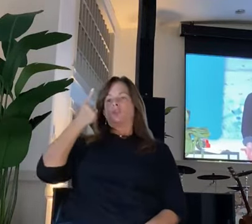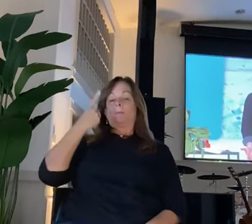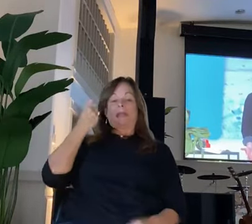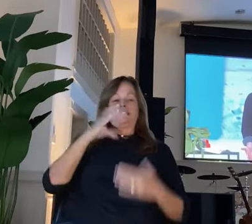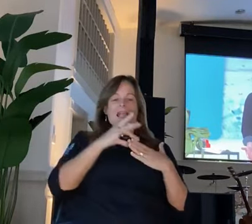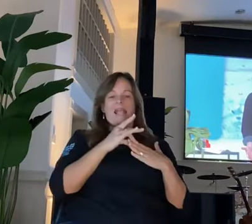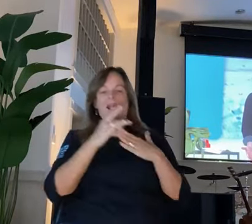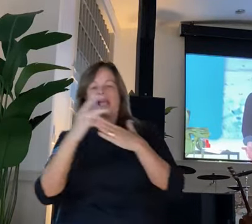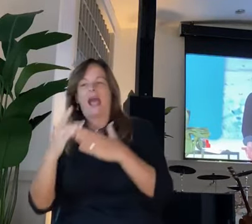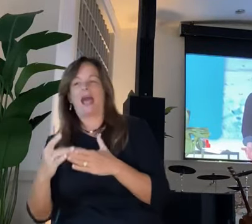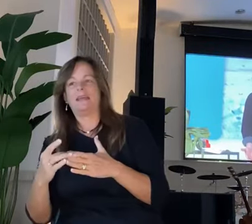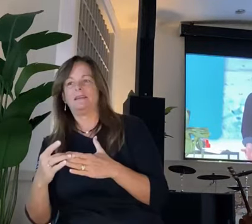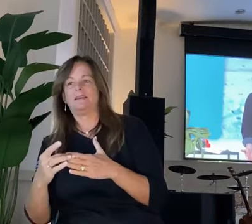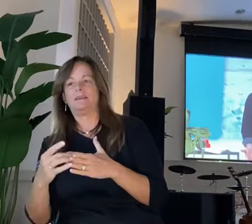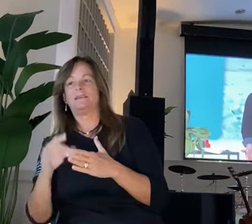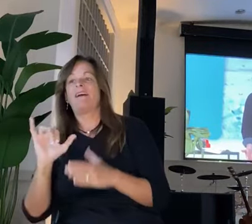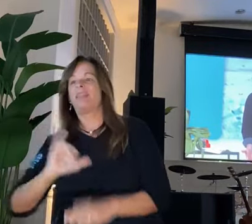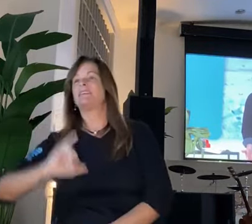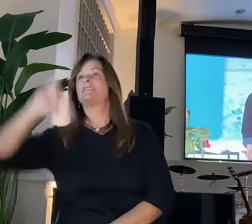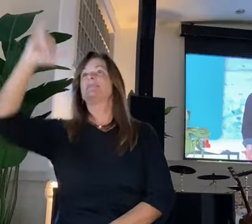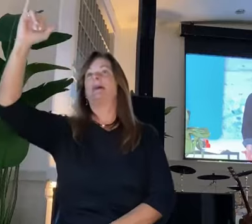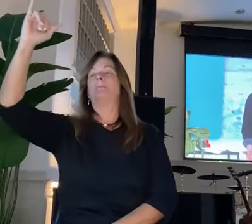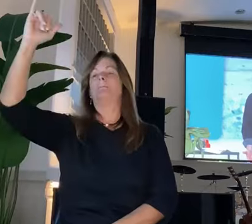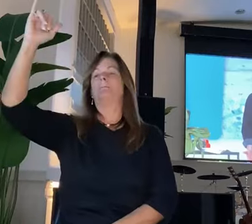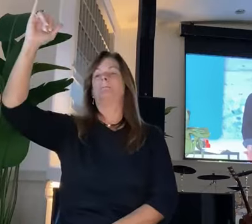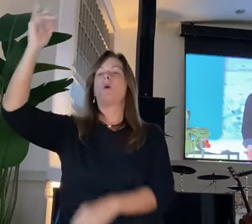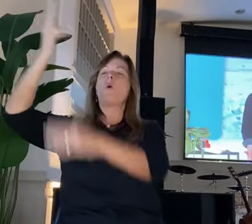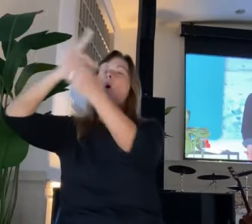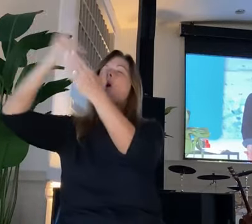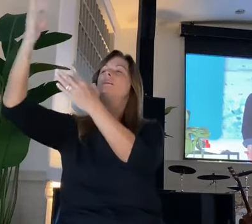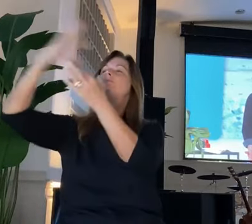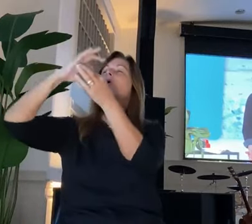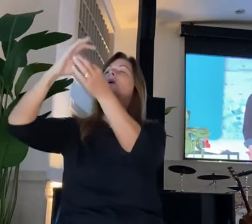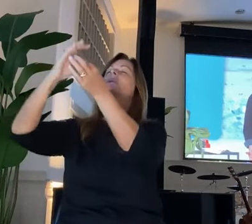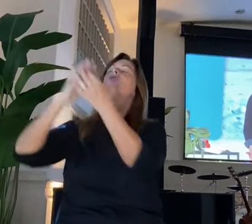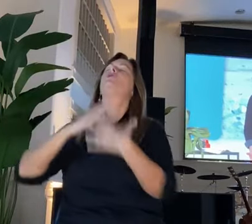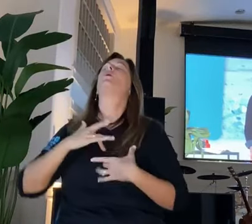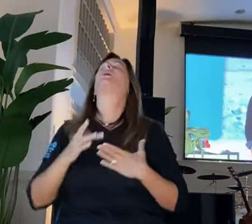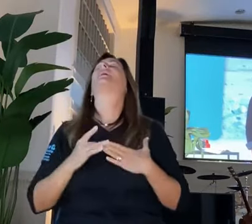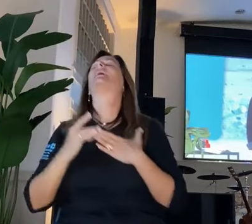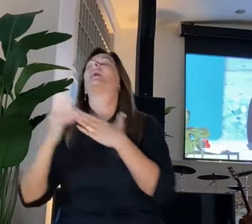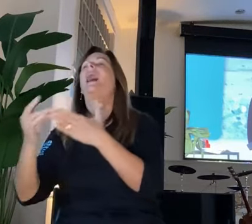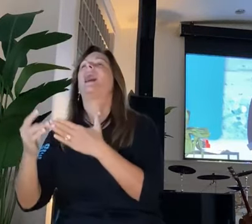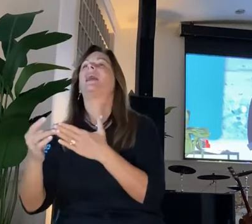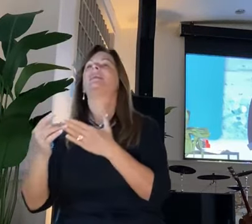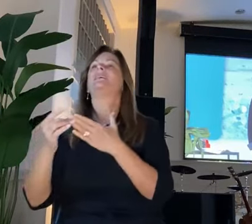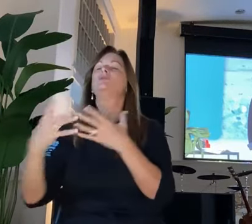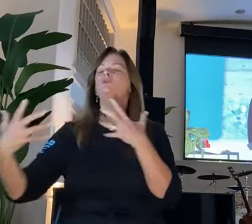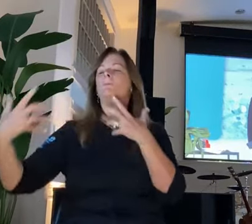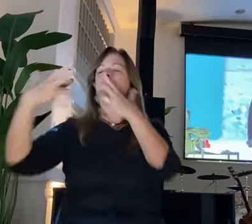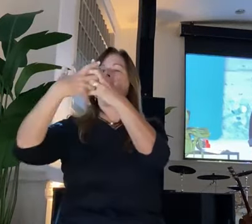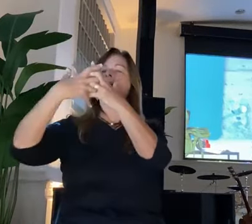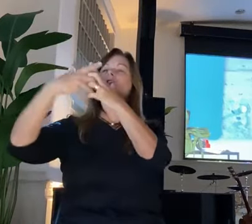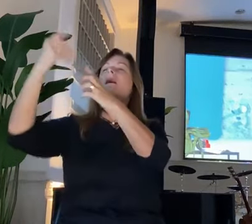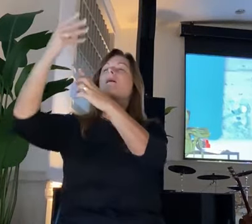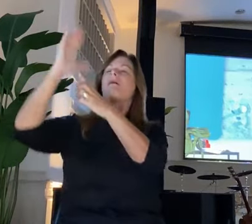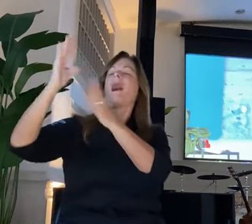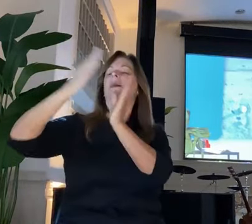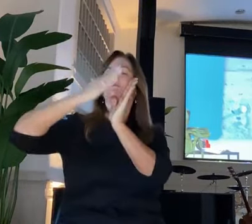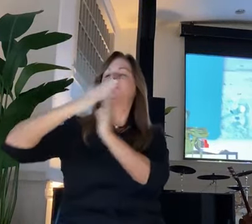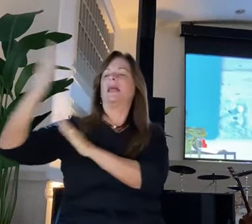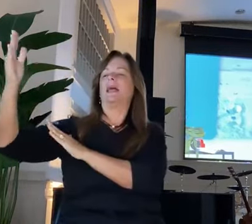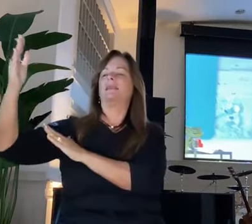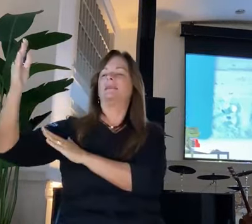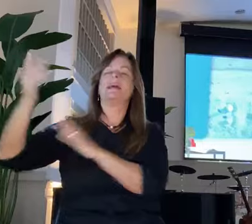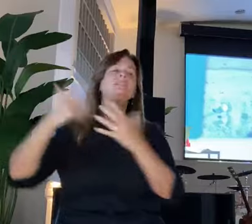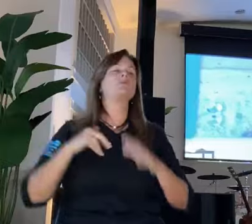guy. The Holy Spirit wants to be your guide. He wants to show you where to go. He